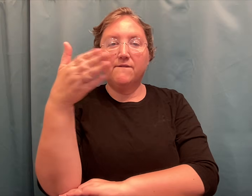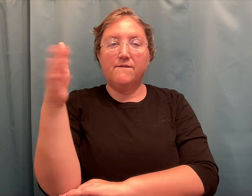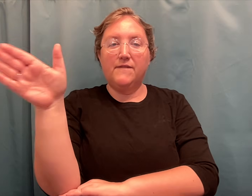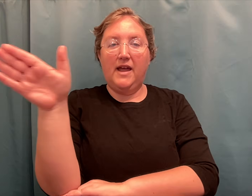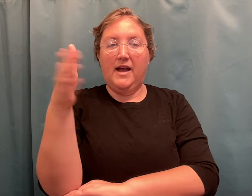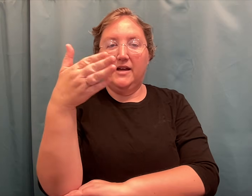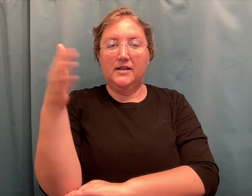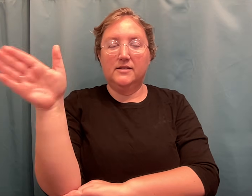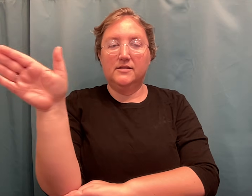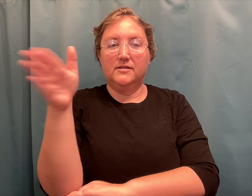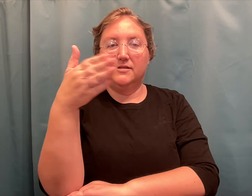Flag.